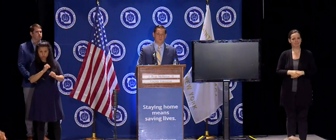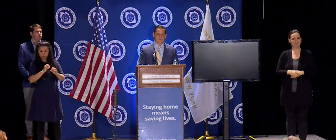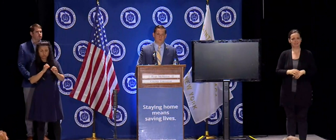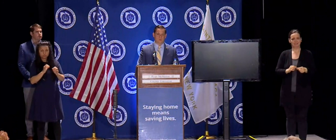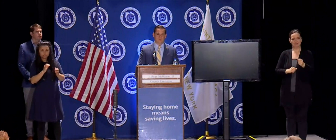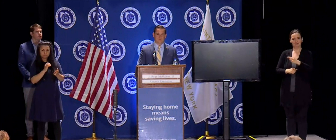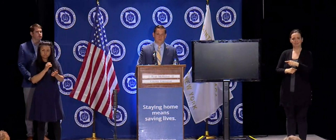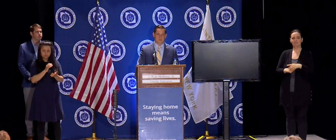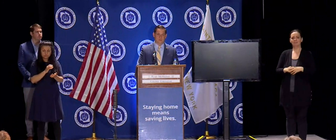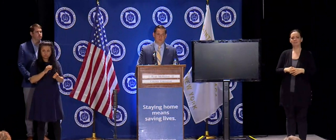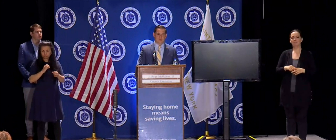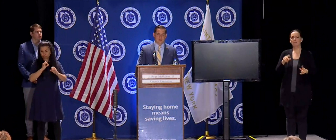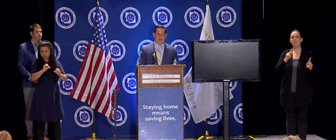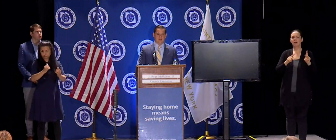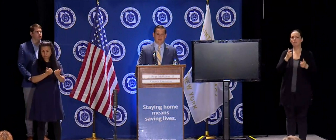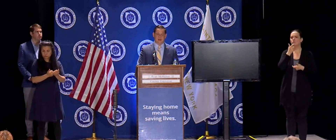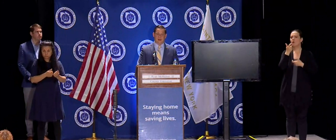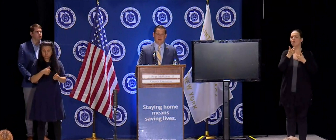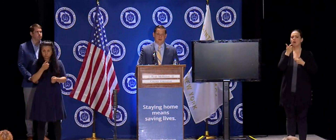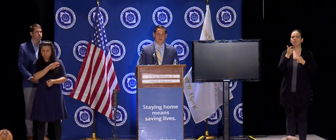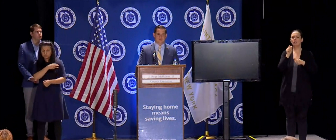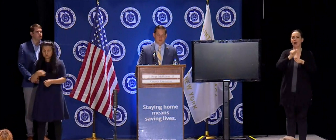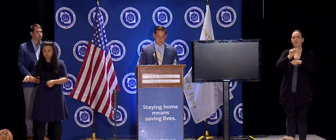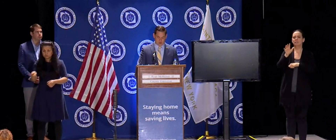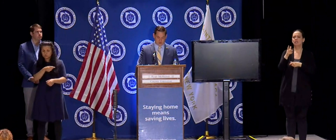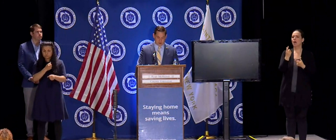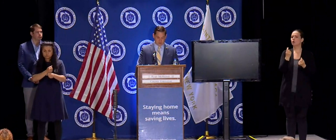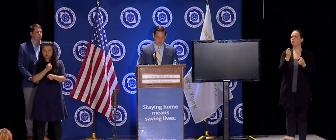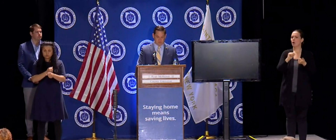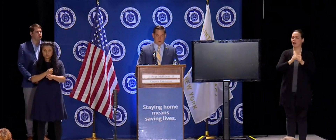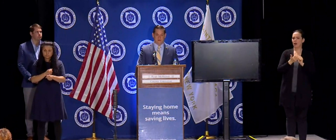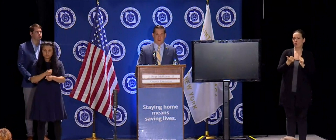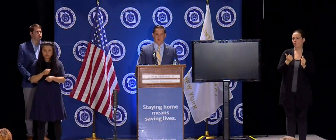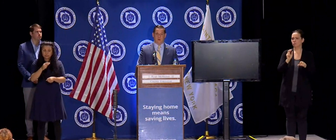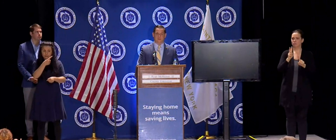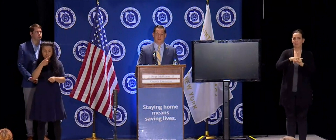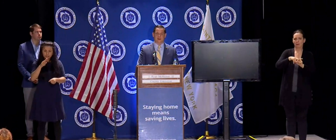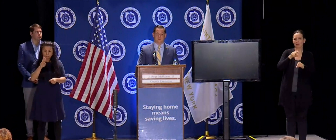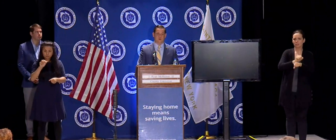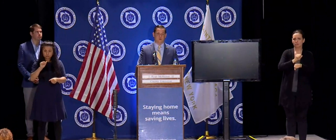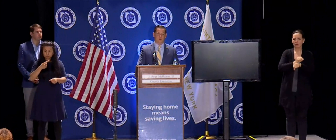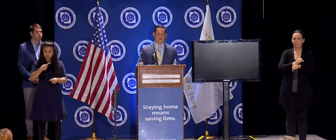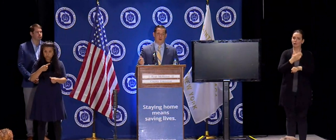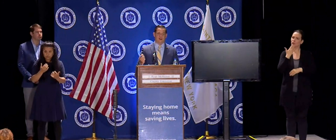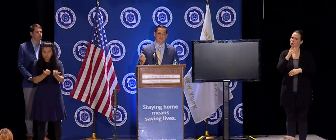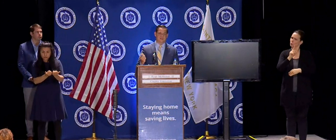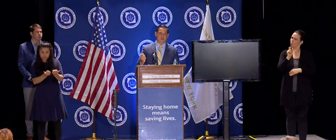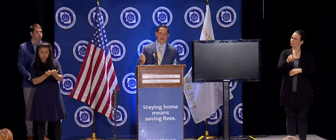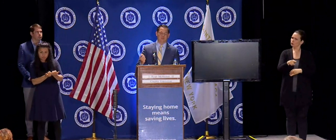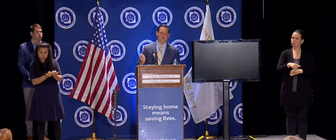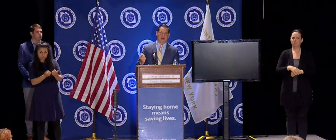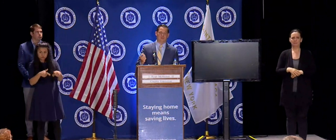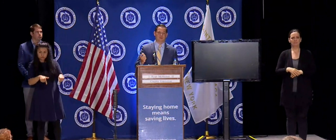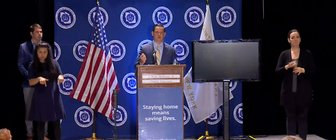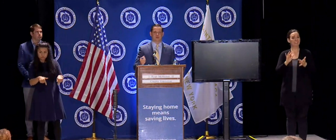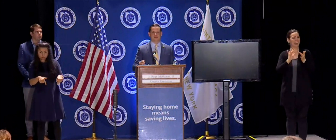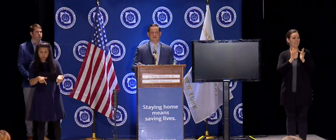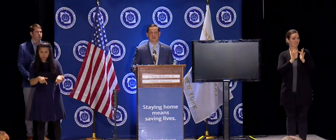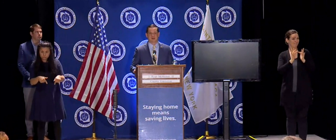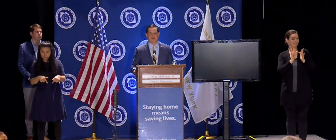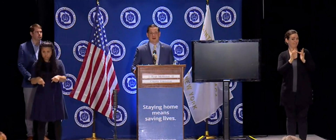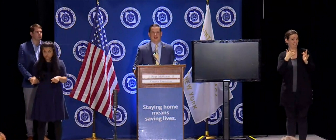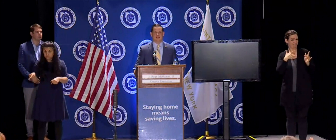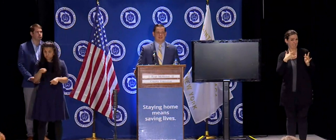Amazon, where do they go? It's a good question, Andrew. I believe on their website, if you've gone to their job